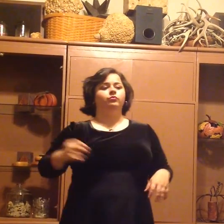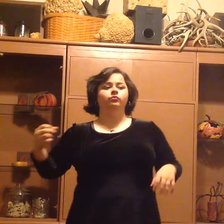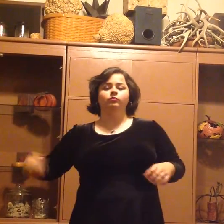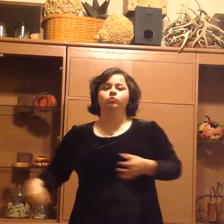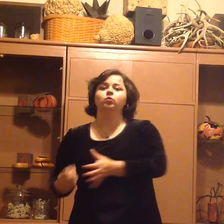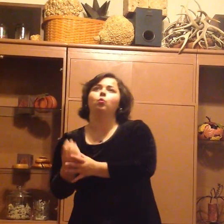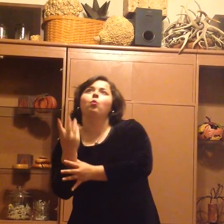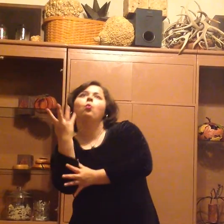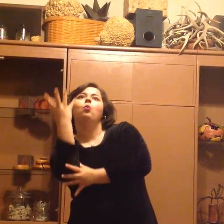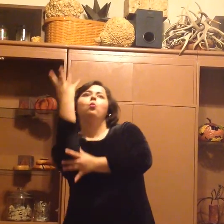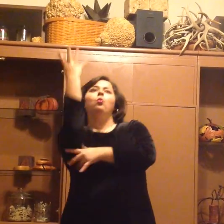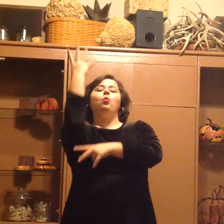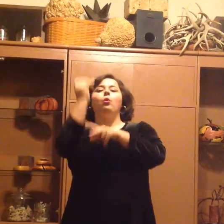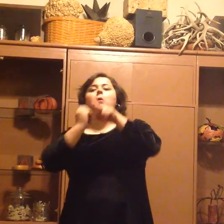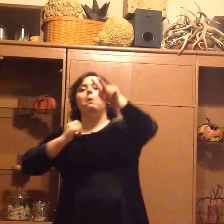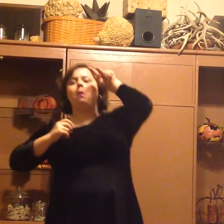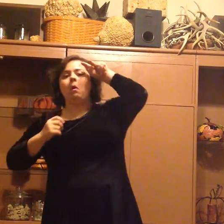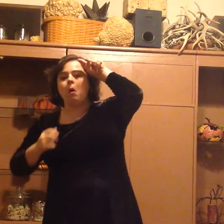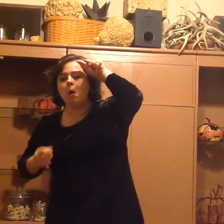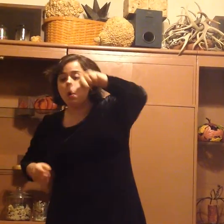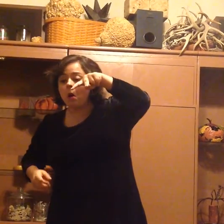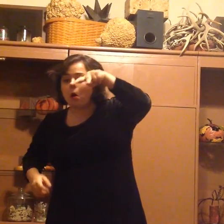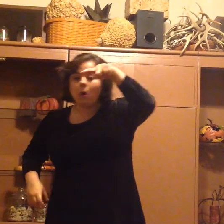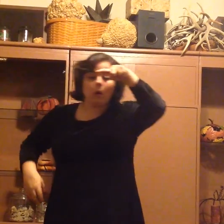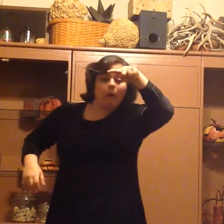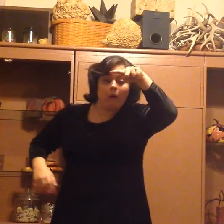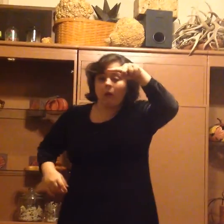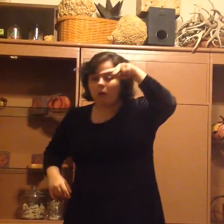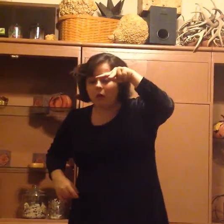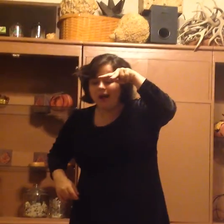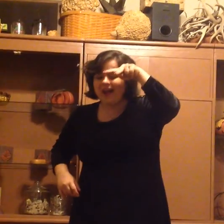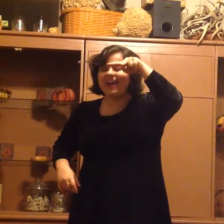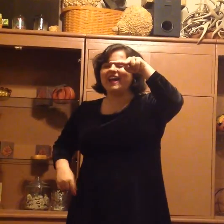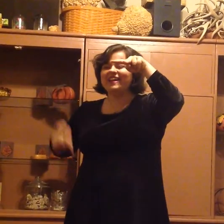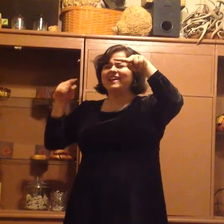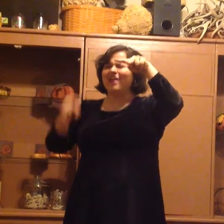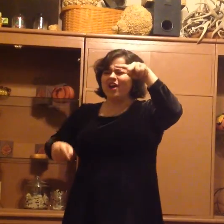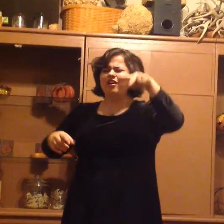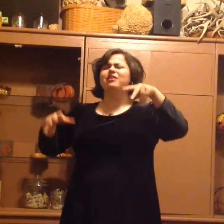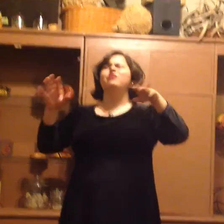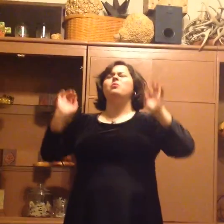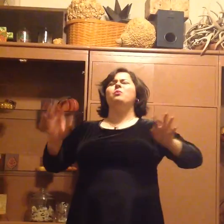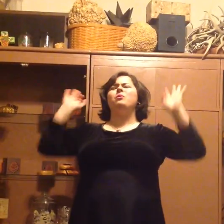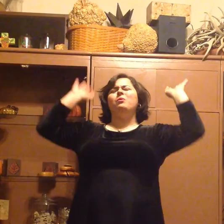The wise old bear, who lived at the top of the tallest eucalyptus tree, thought this behavior was